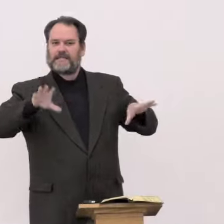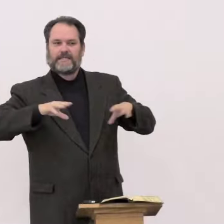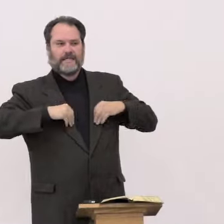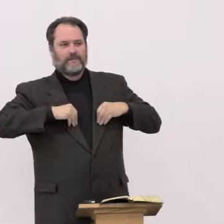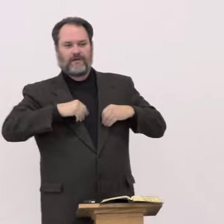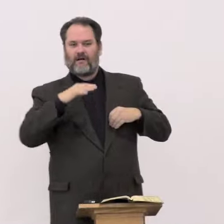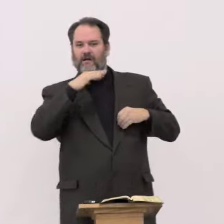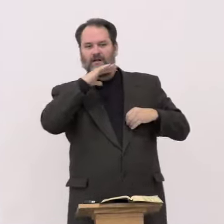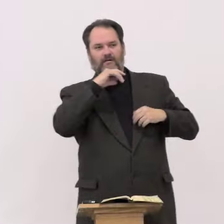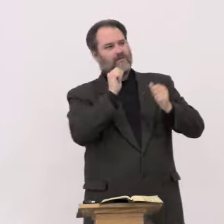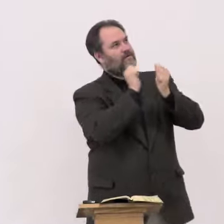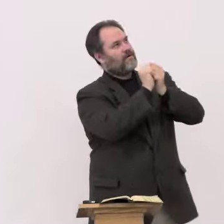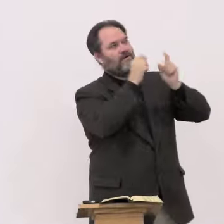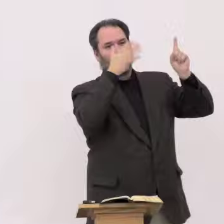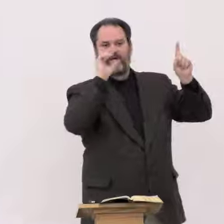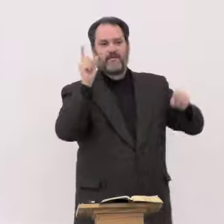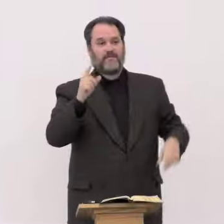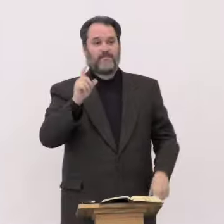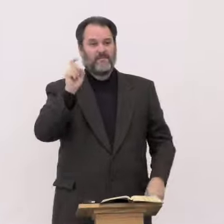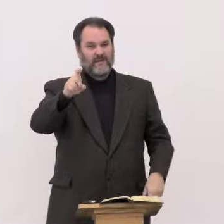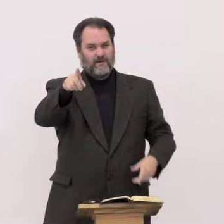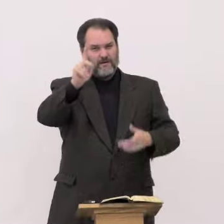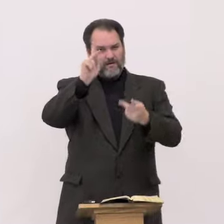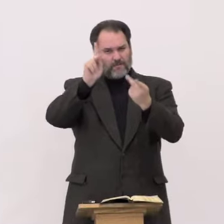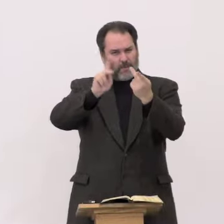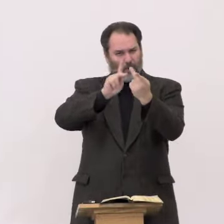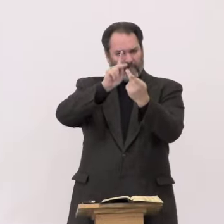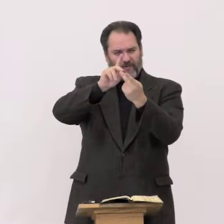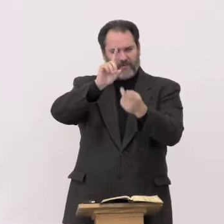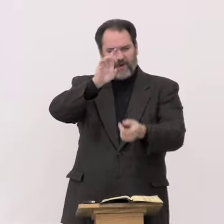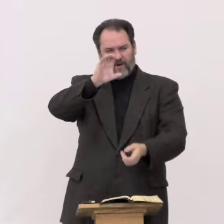any sins. Anyone that is